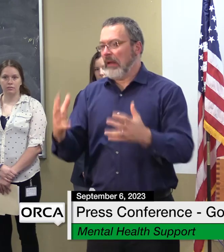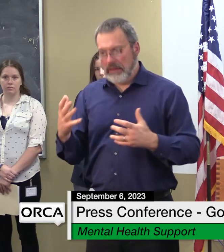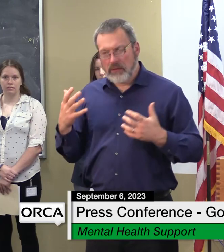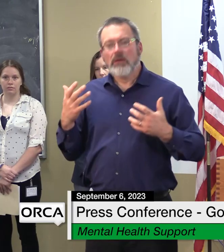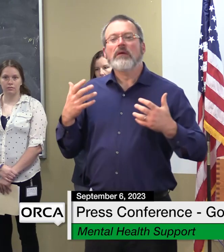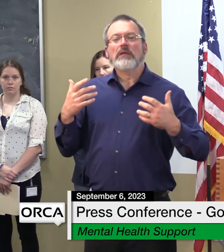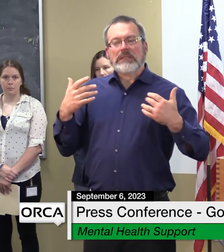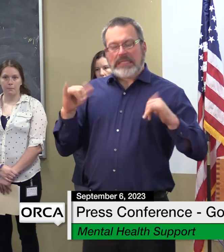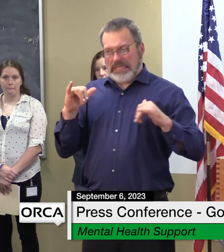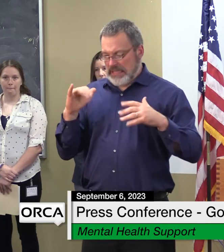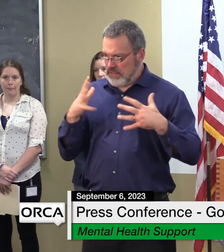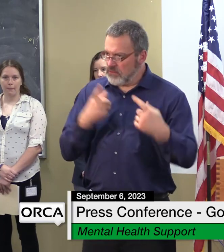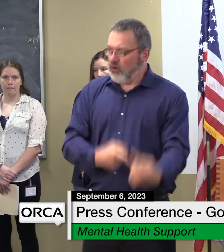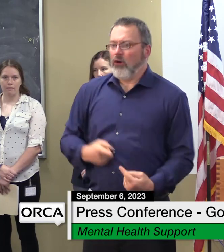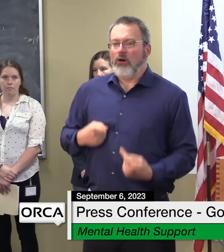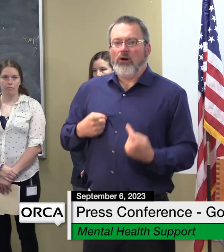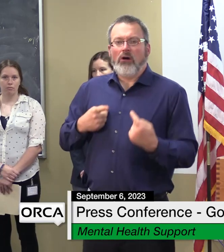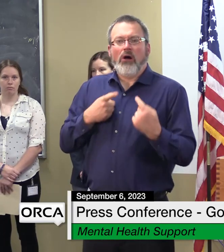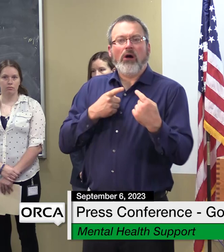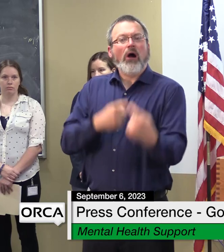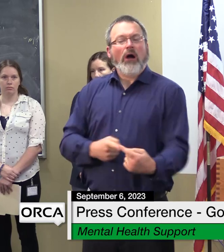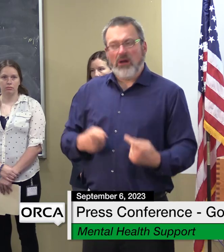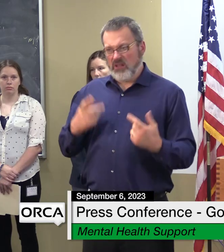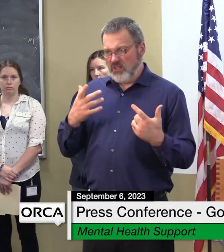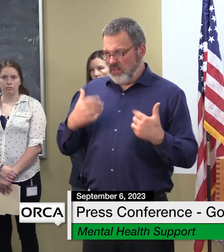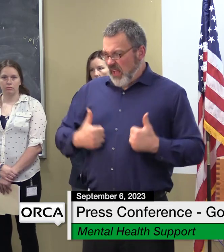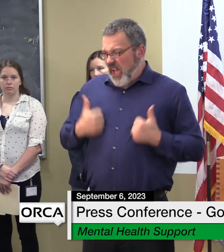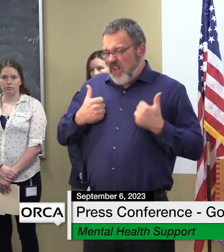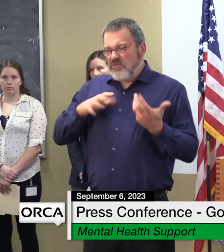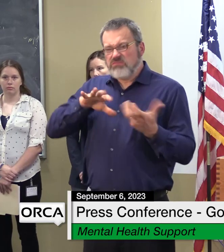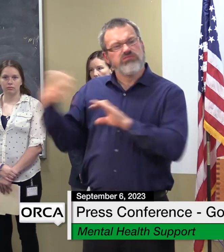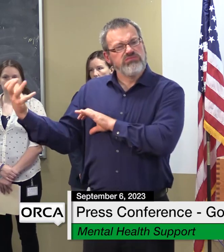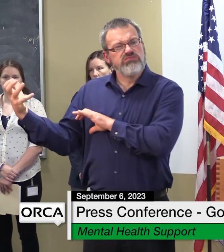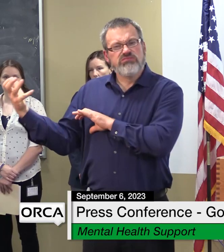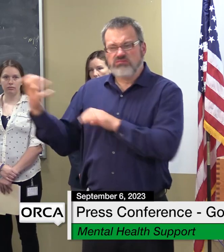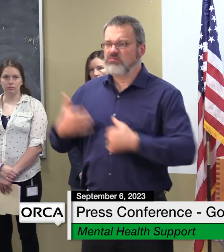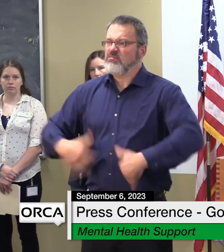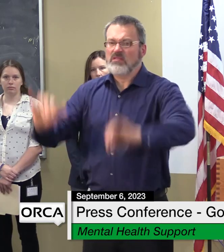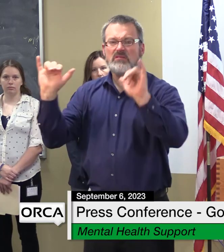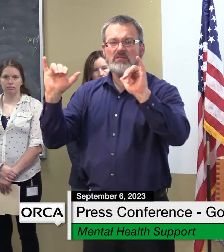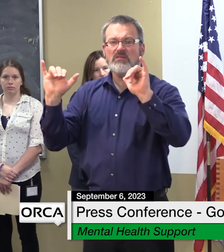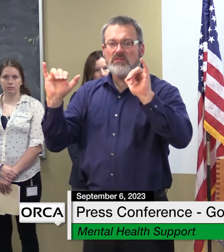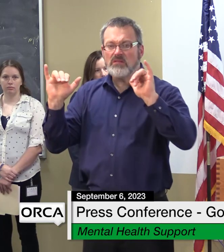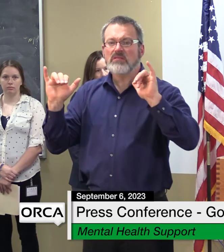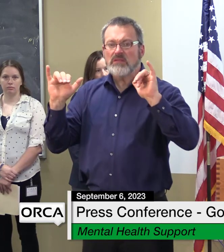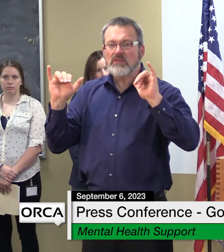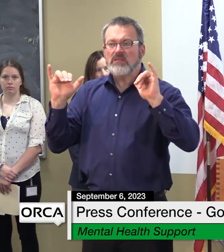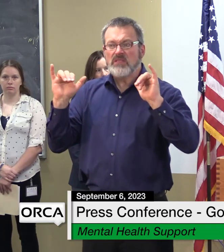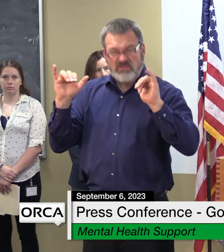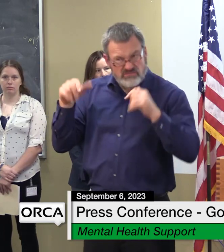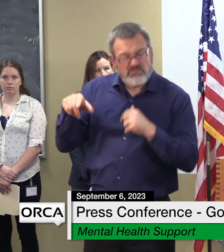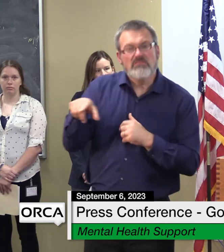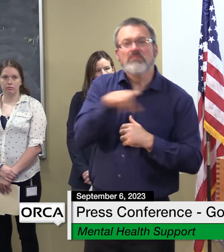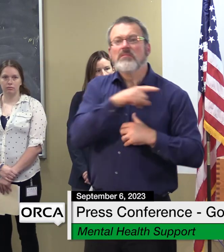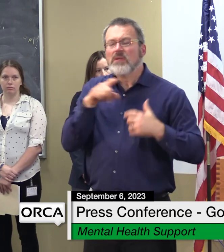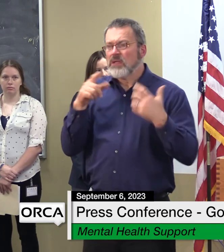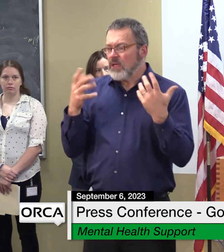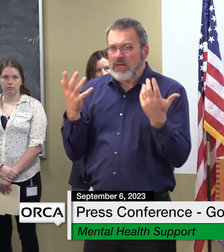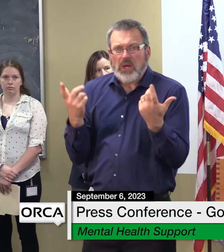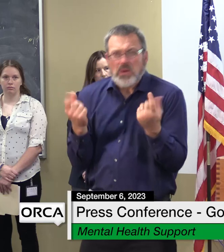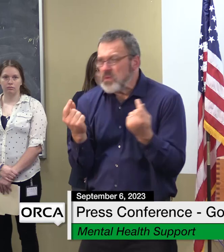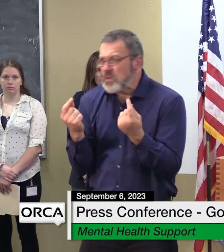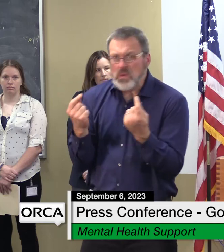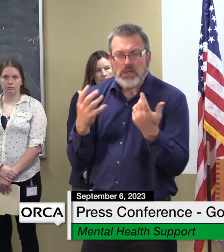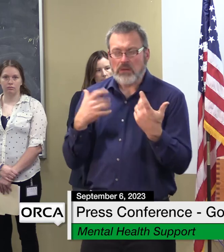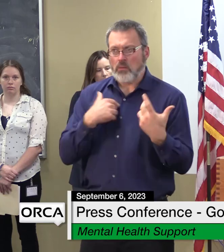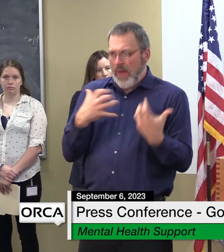every single day. For those who are struggling, these are people who want to help you. There are people